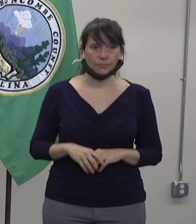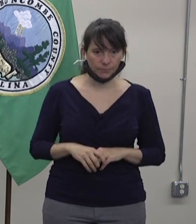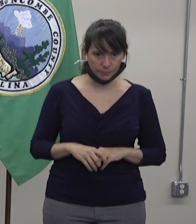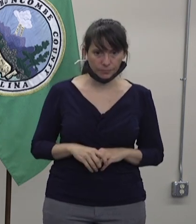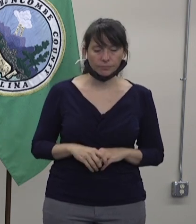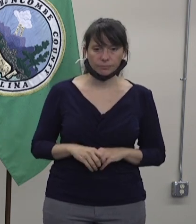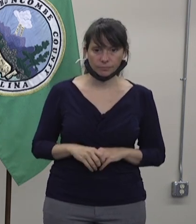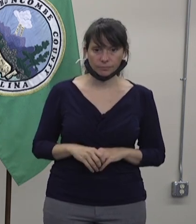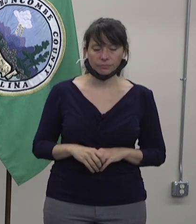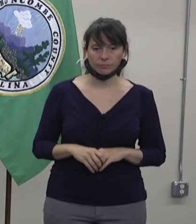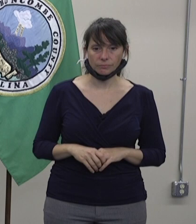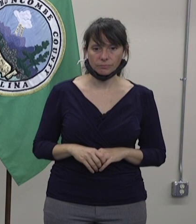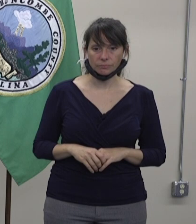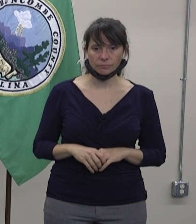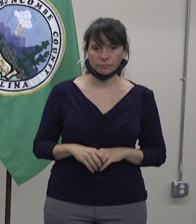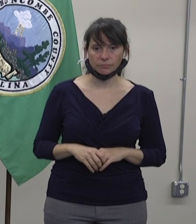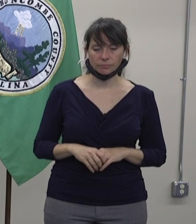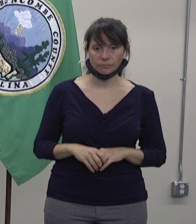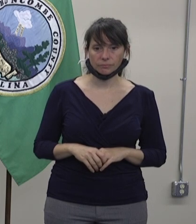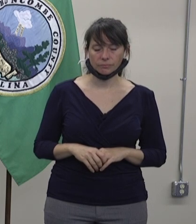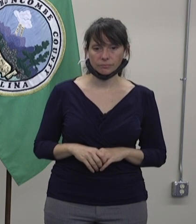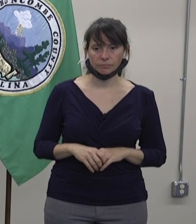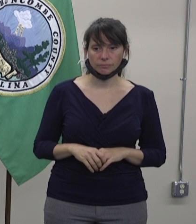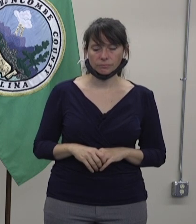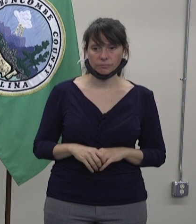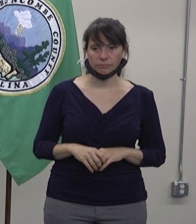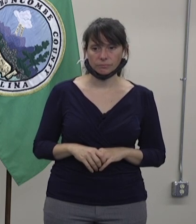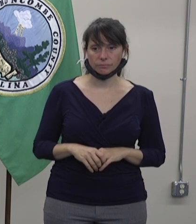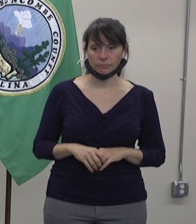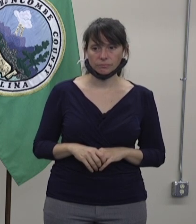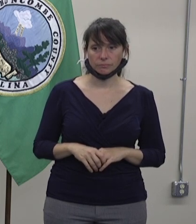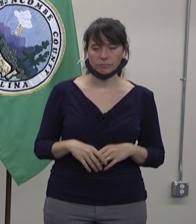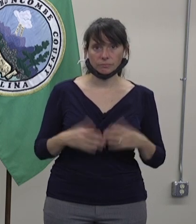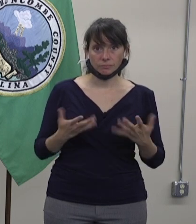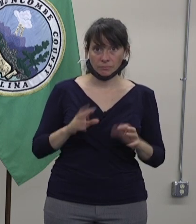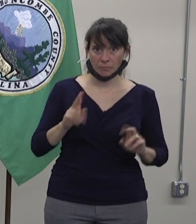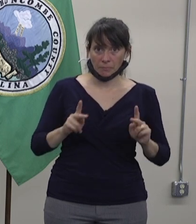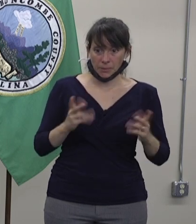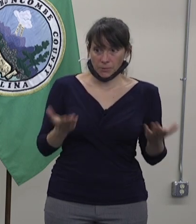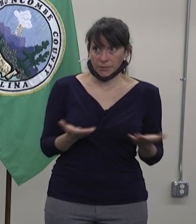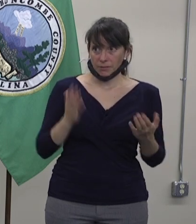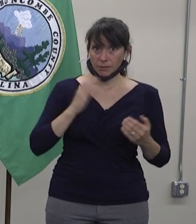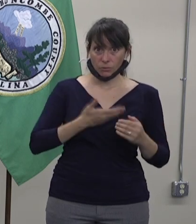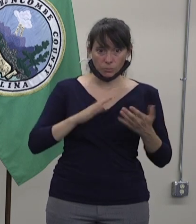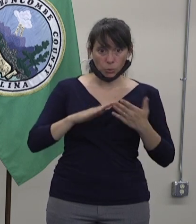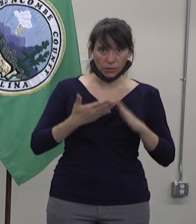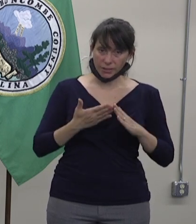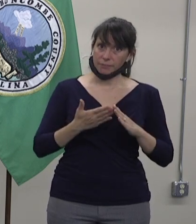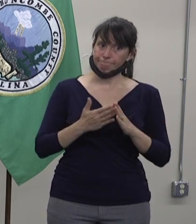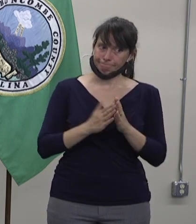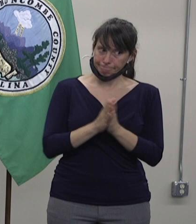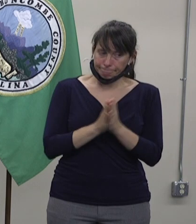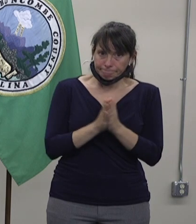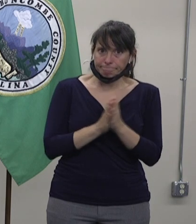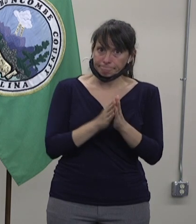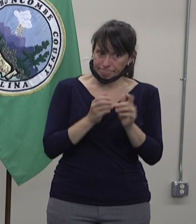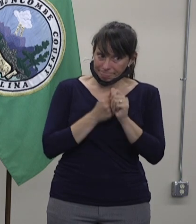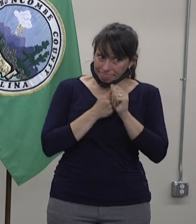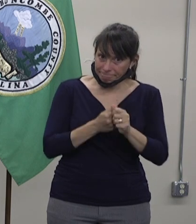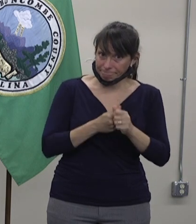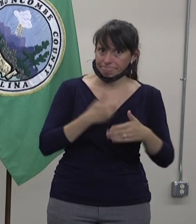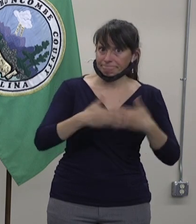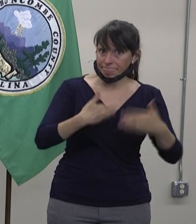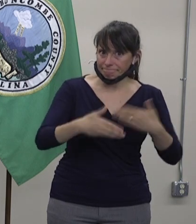As a result of the people of our community taking personal responsibility for their actions, Buncombe County has had a lower level